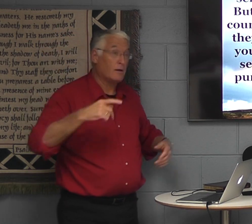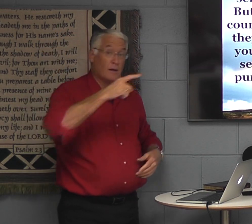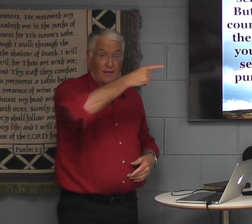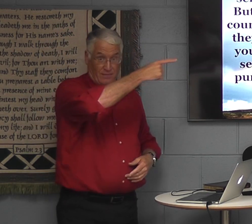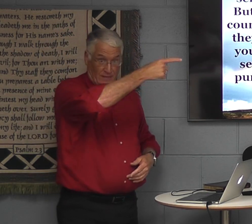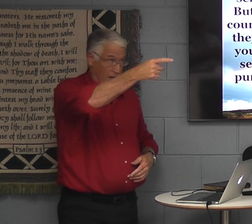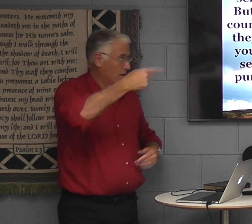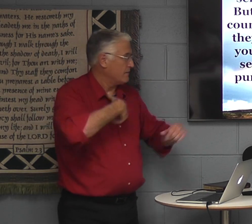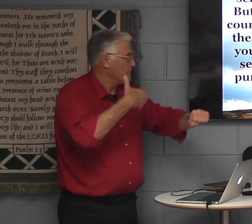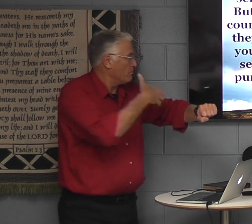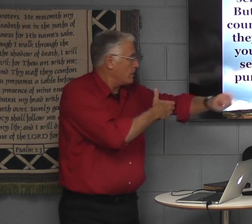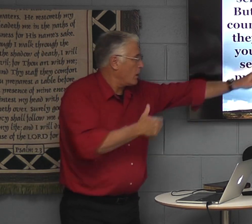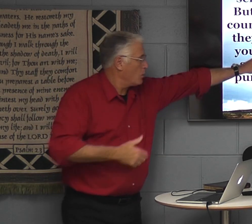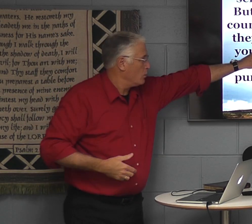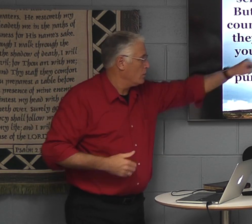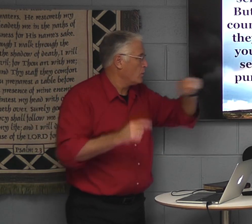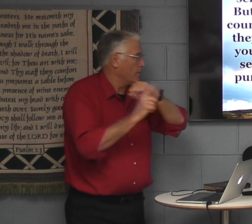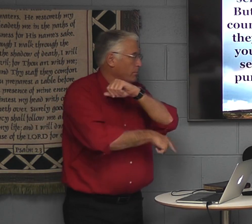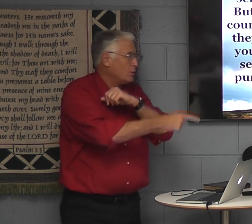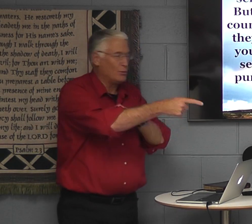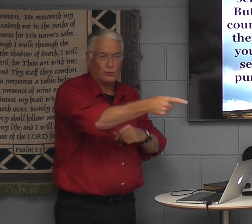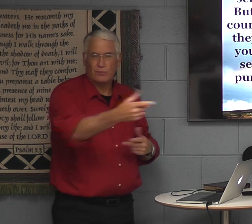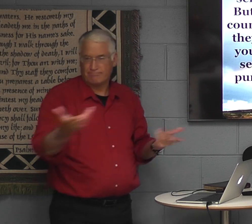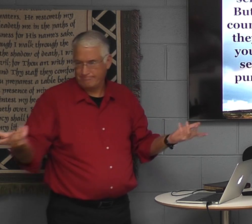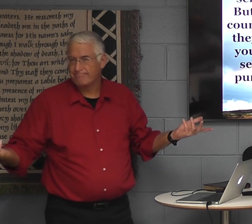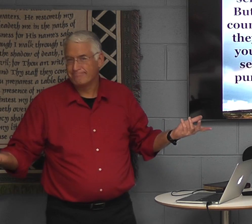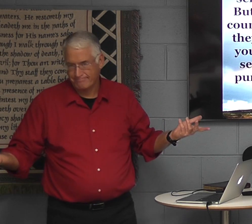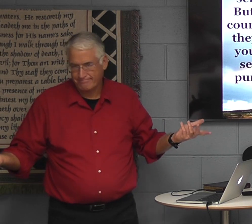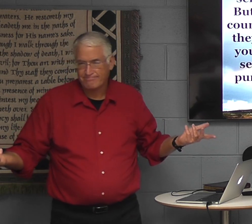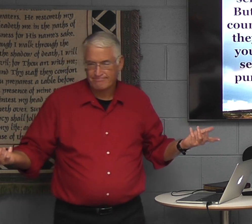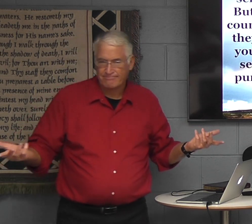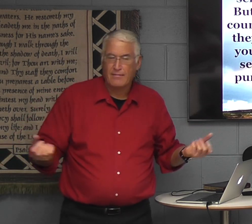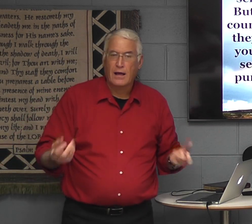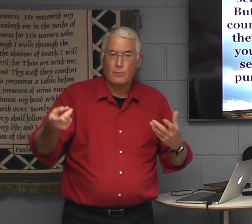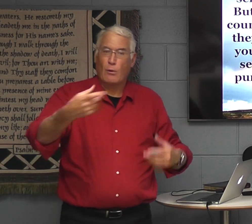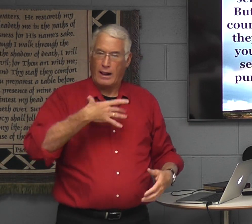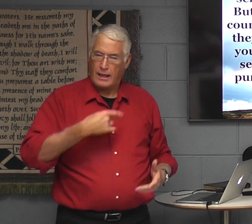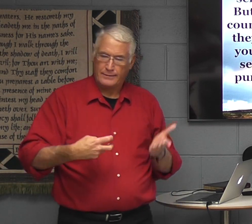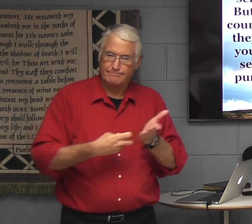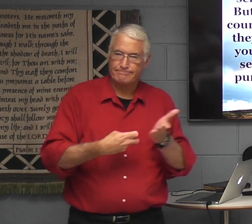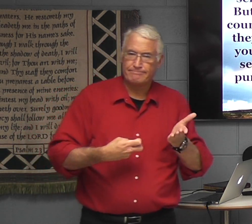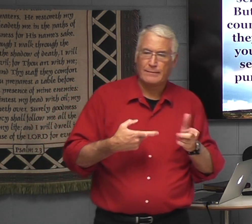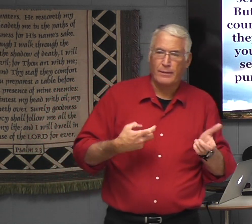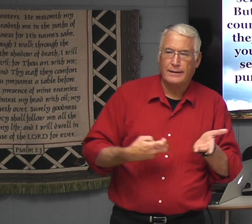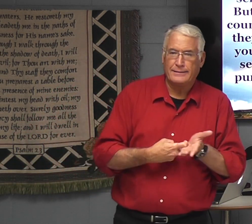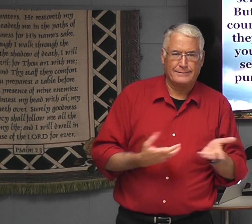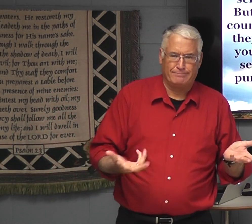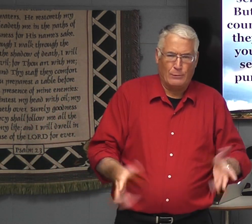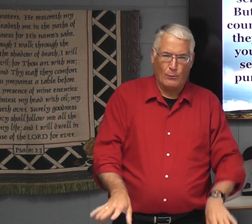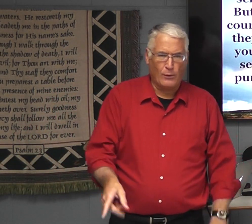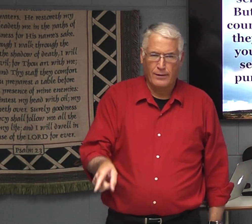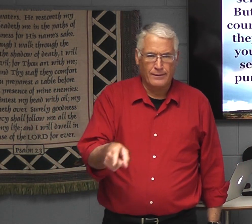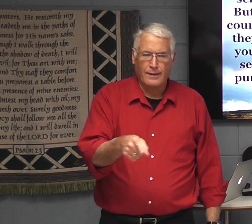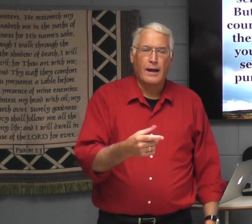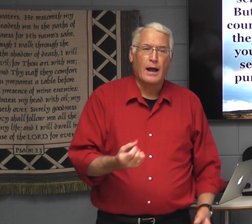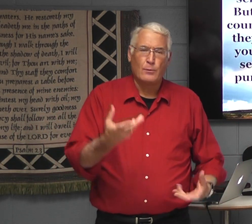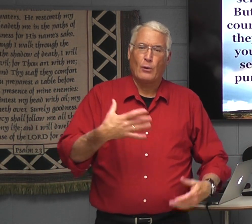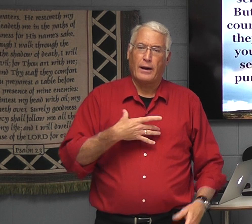And why are you afraid? Because they have the power to punish you. So it's just like police giving you a ticket. You don't want